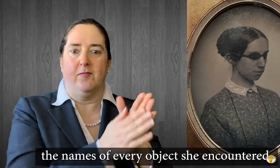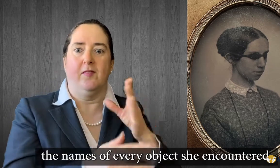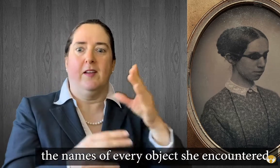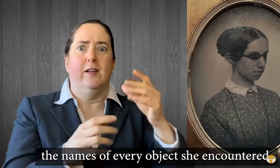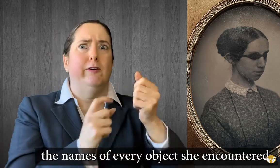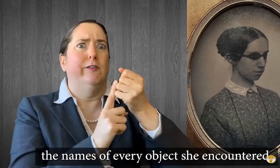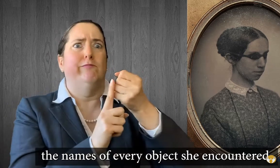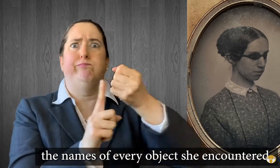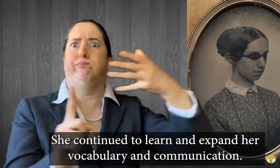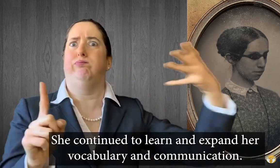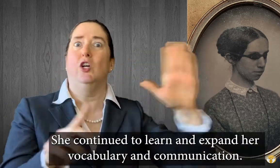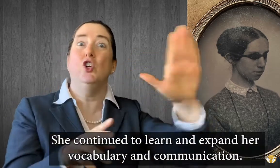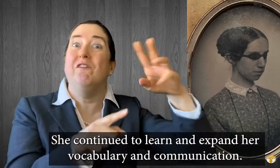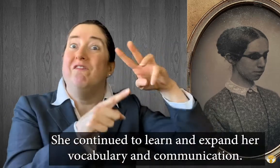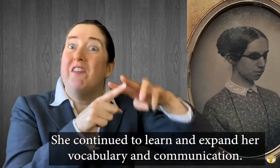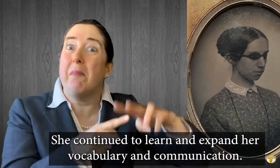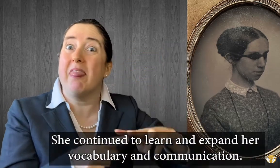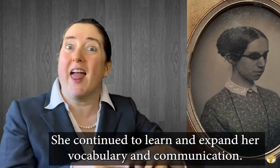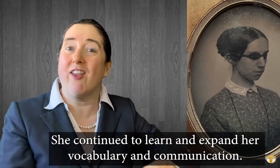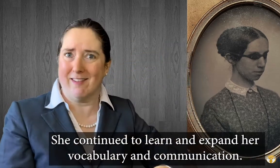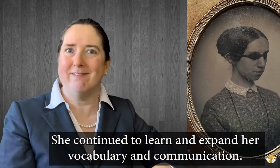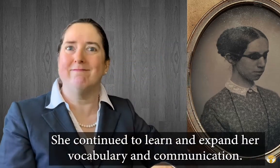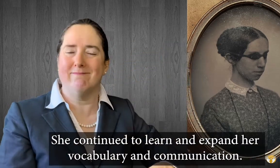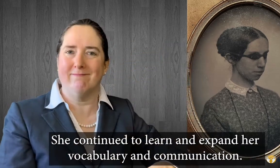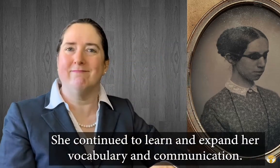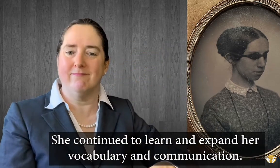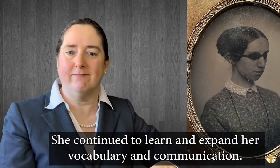She continued to learn and expand her vocabulary and communication.